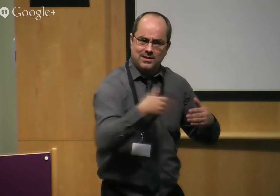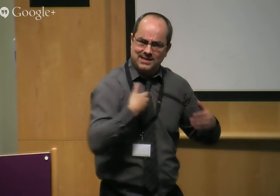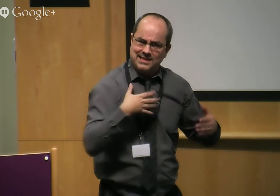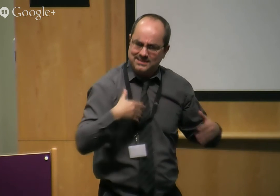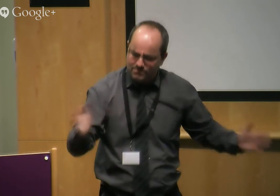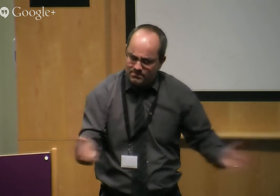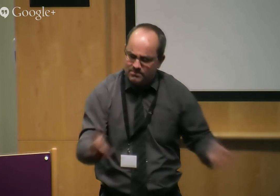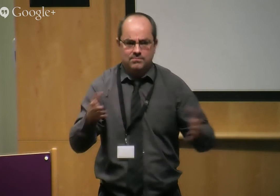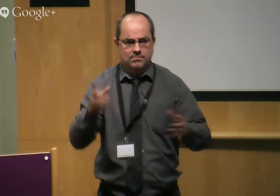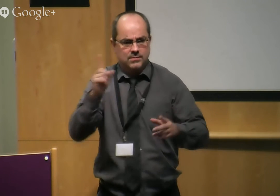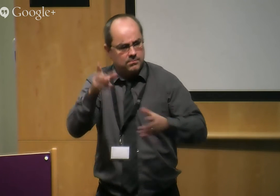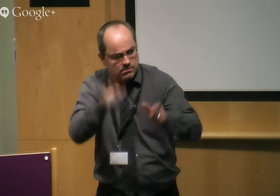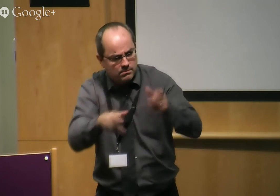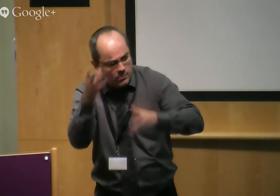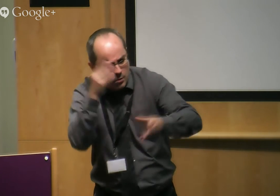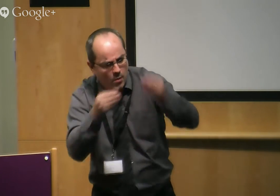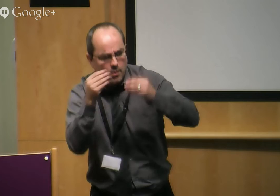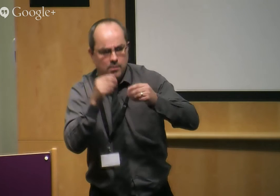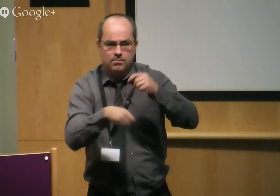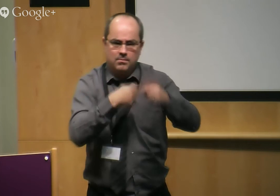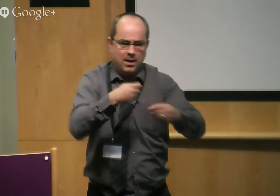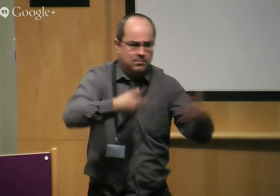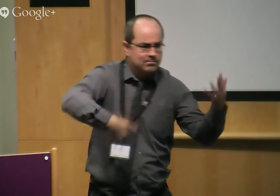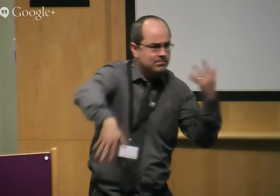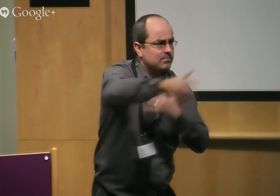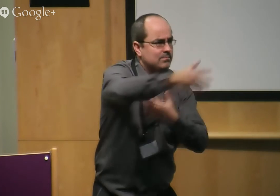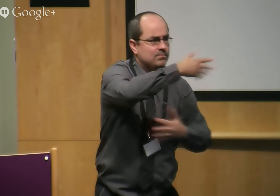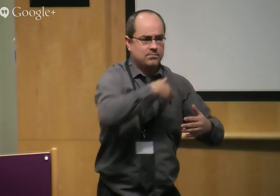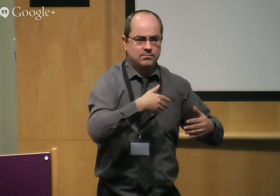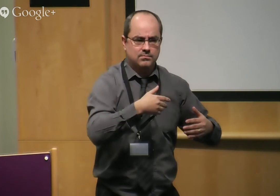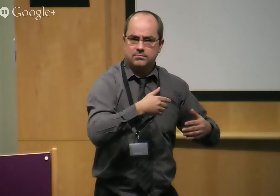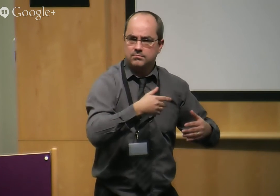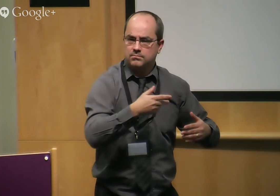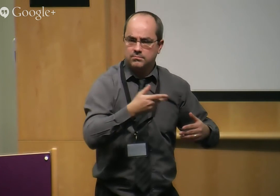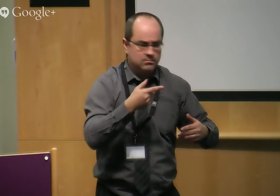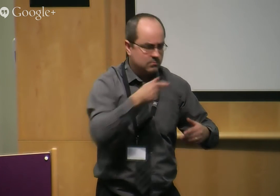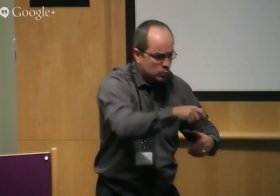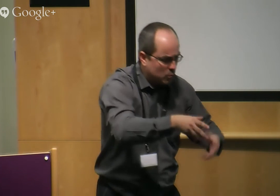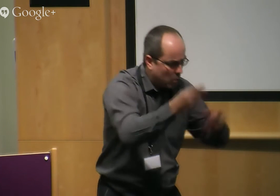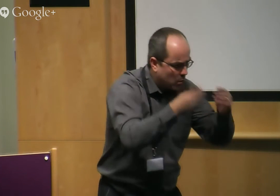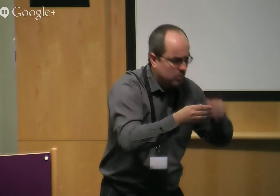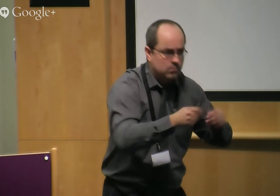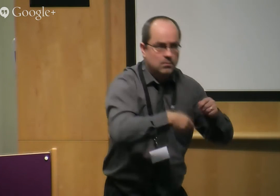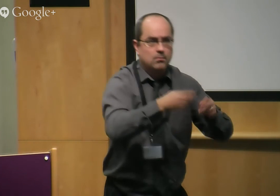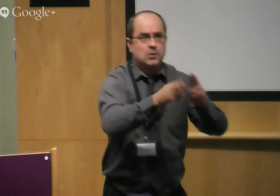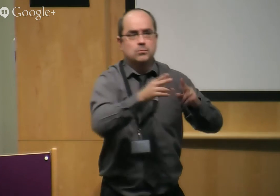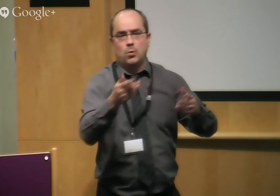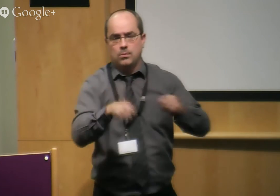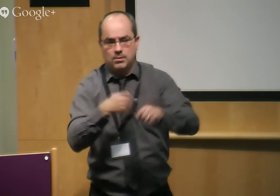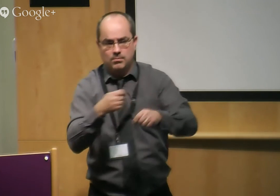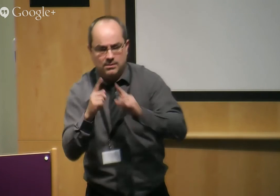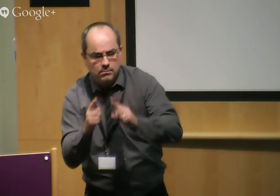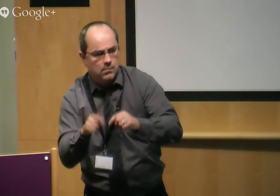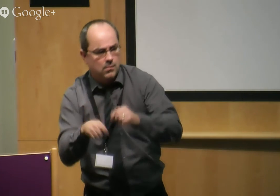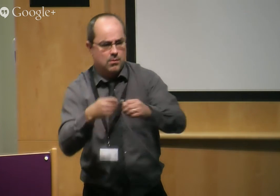there are less courses. There are less places for parents to go and learn sign language. So we need to promote high-quality teaching with